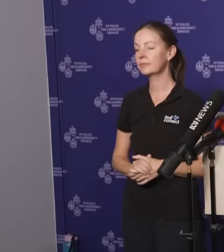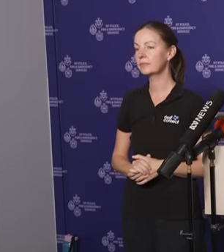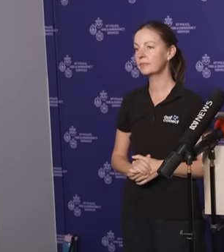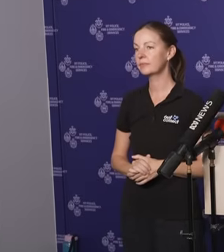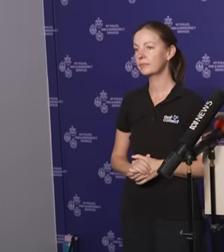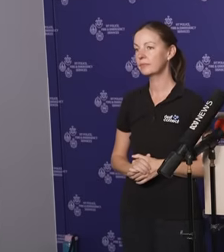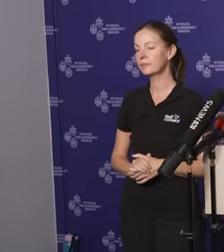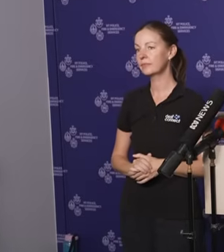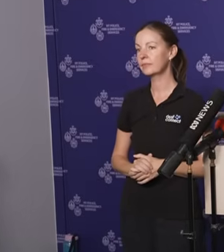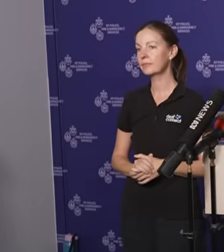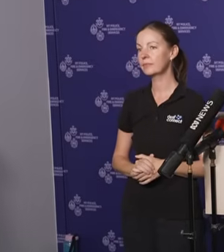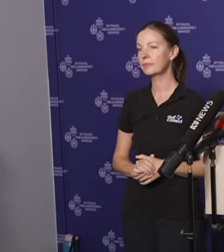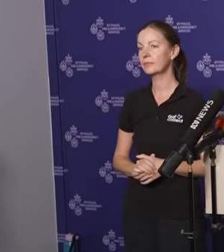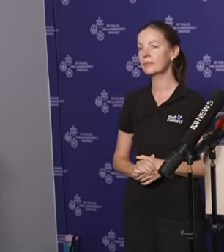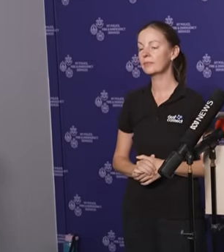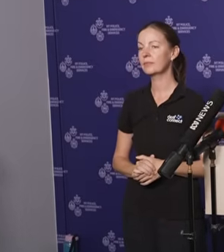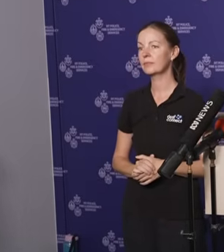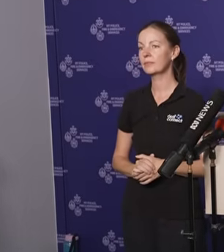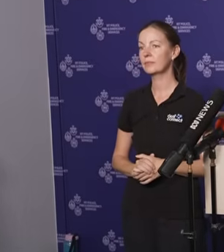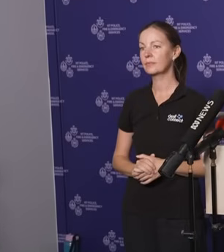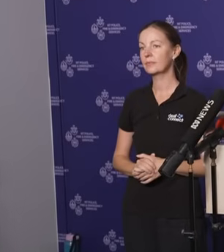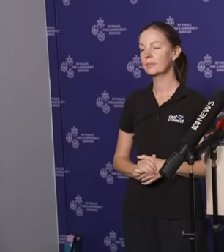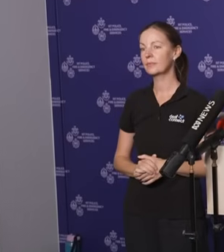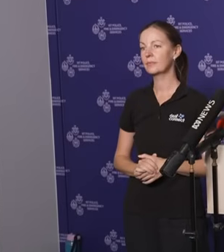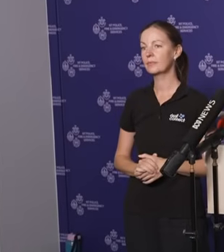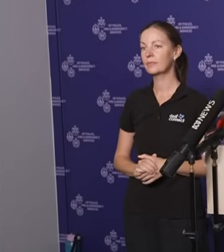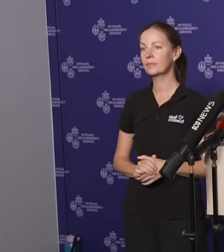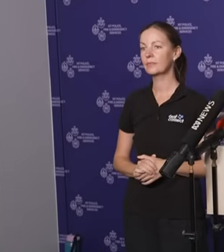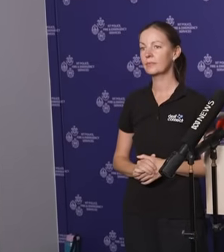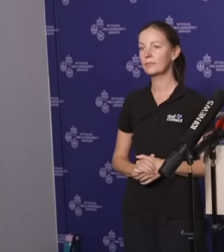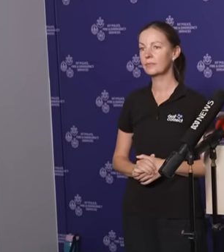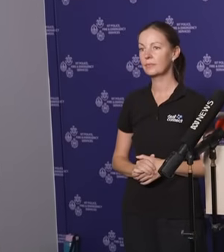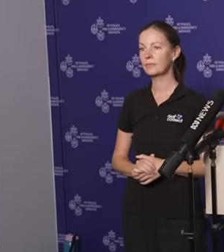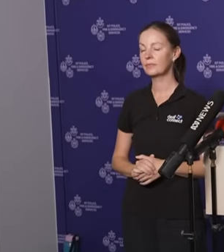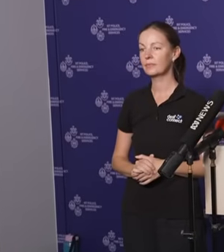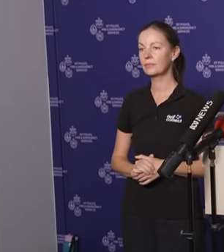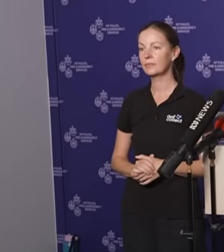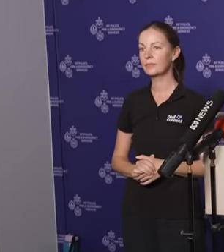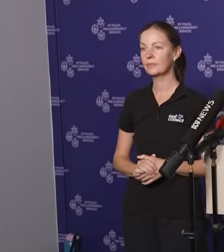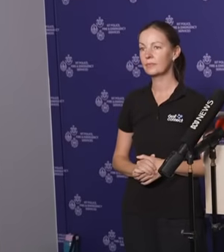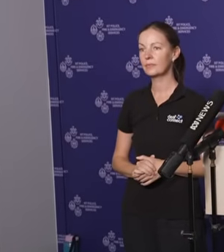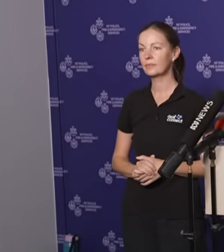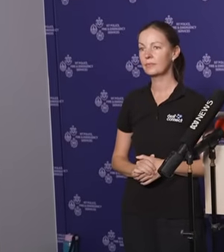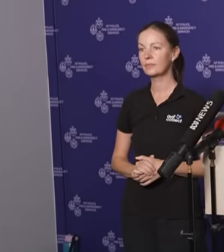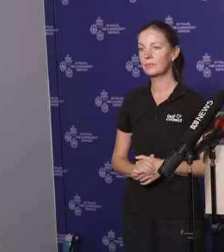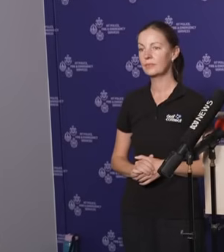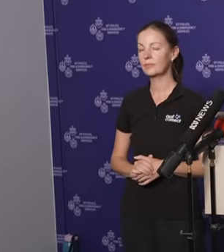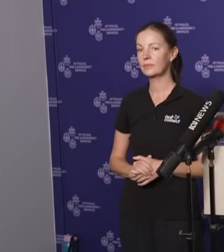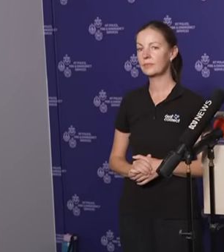Blob Mudu Nunake BOM. Ara Umamle Bureau of Meteorology.